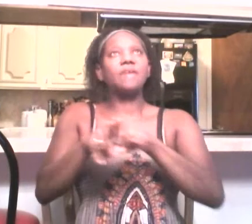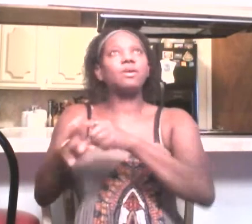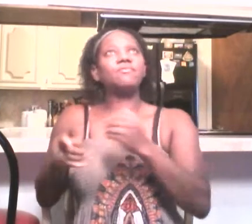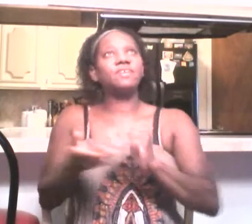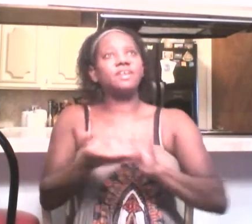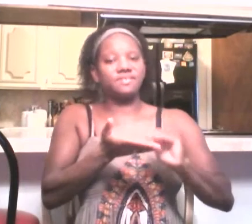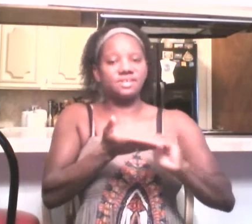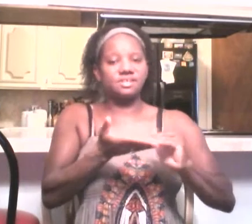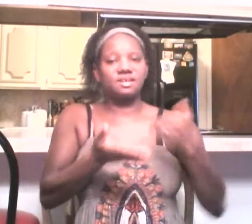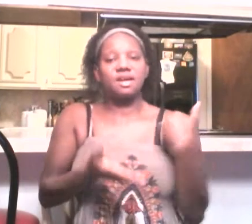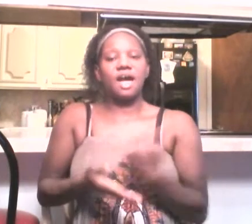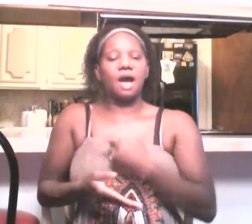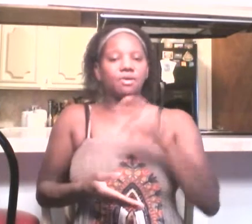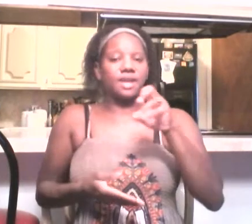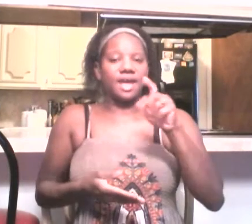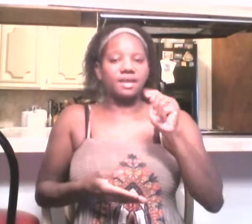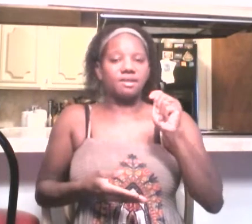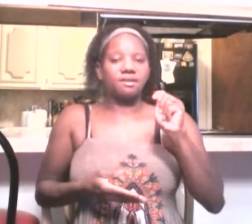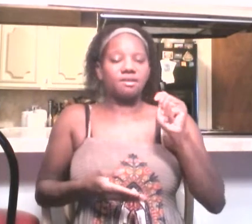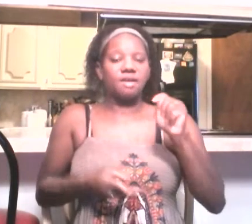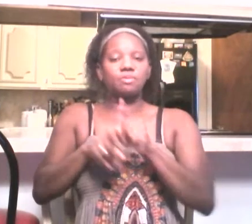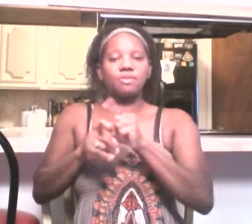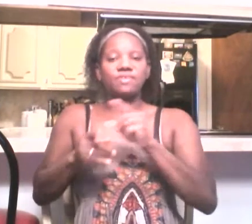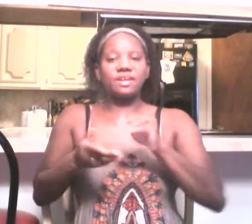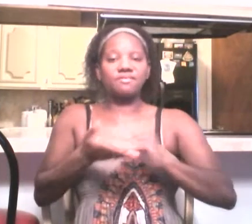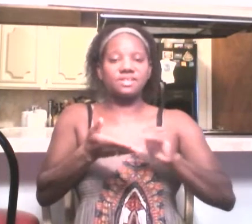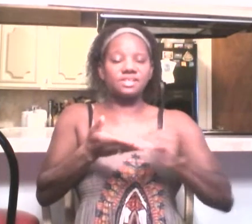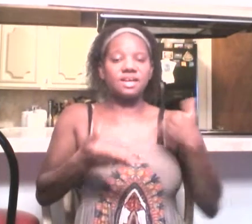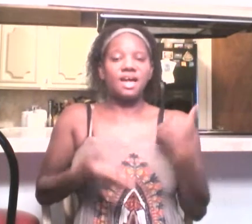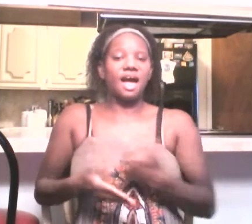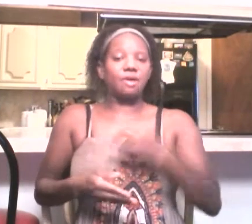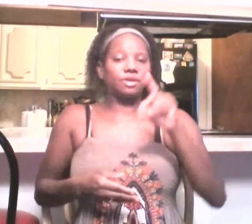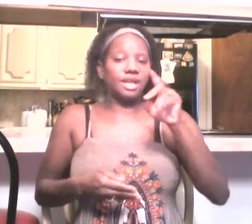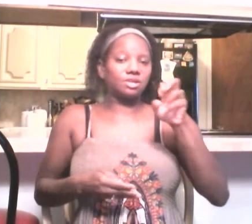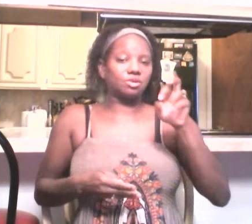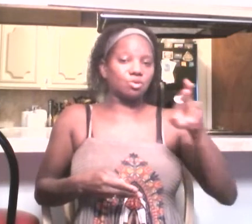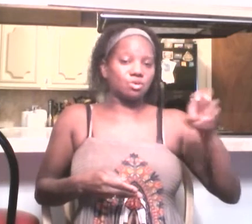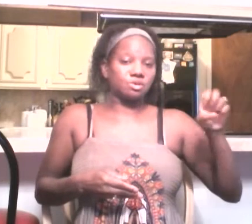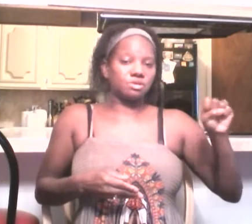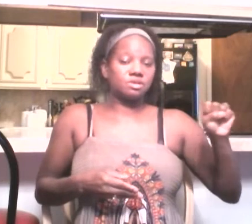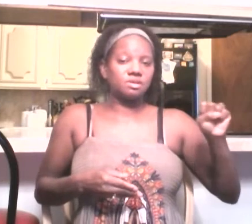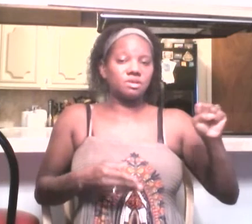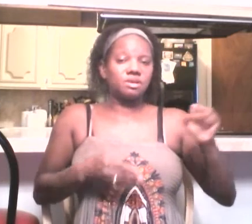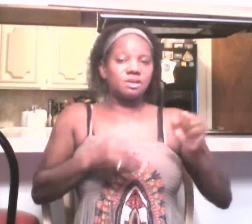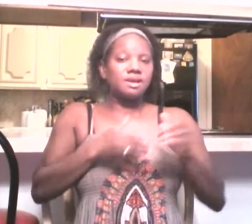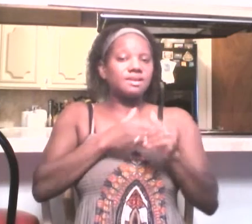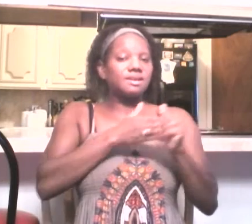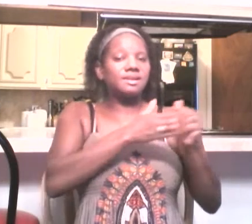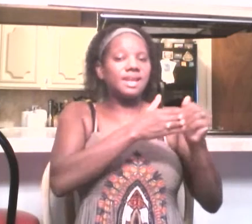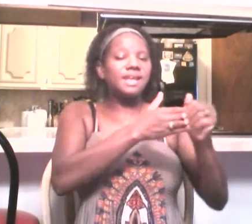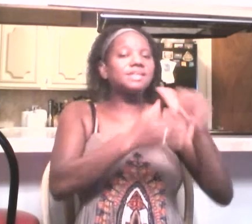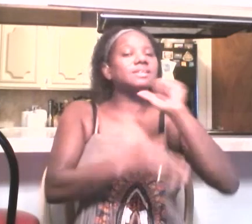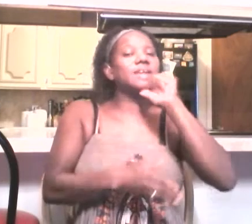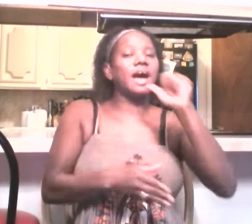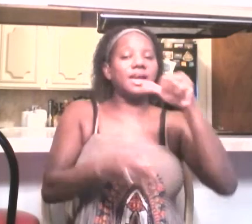we forgive us our debt, as we forgive us our debtors. Lead us not